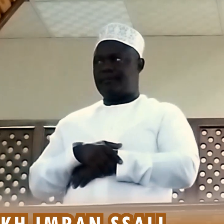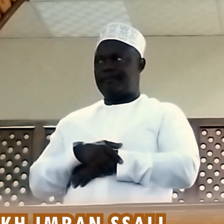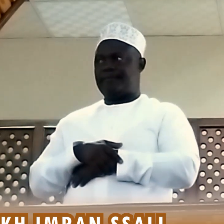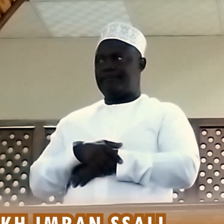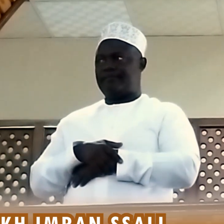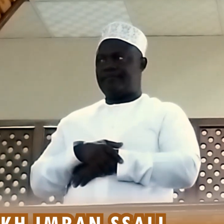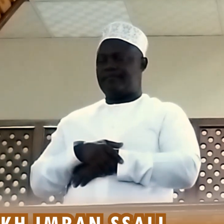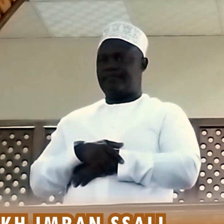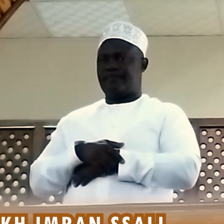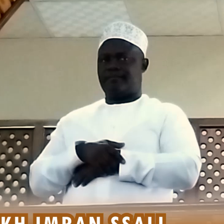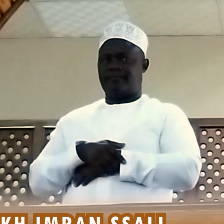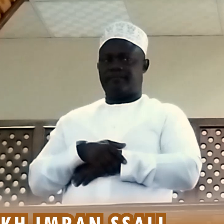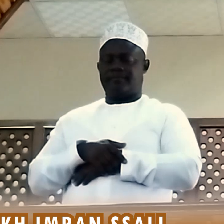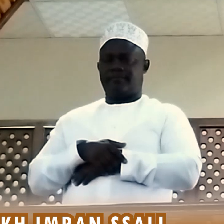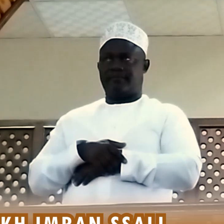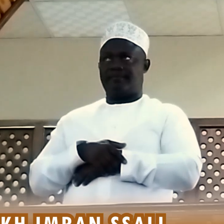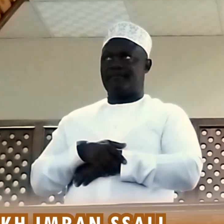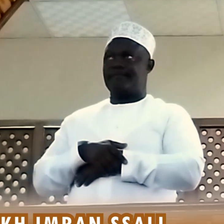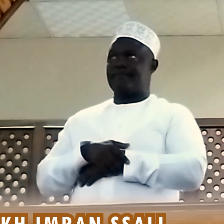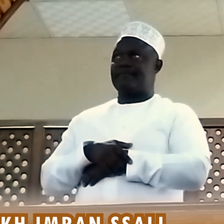Era